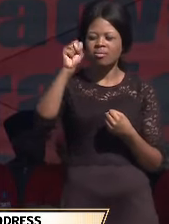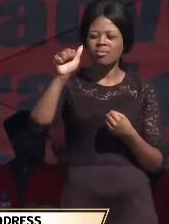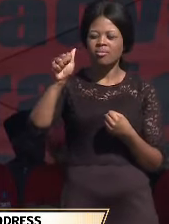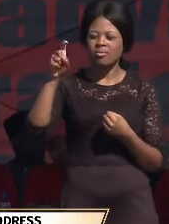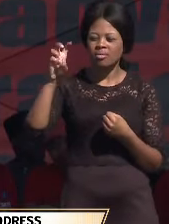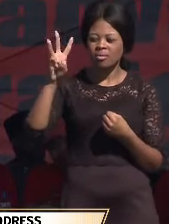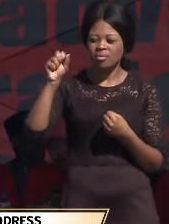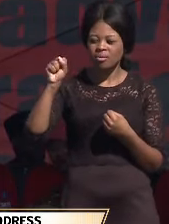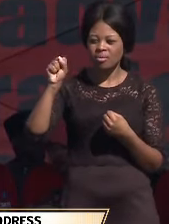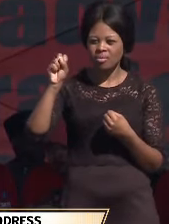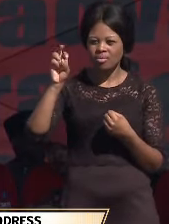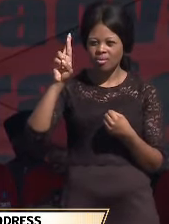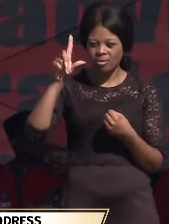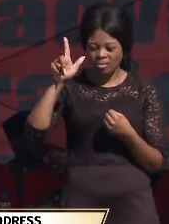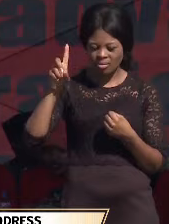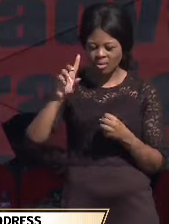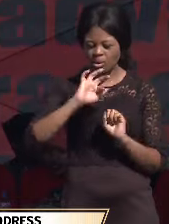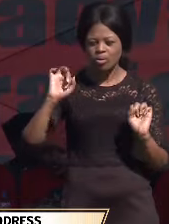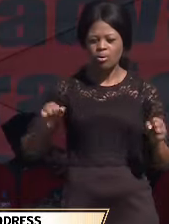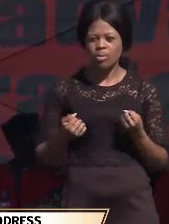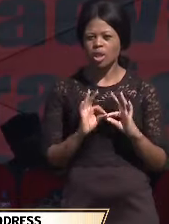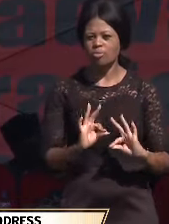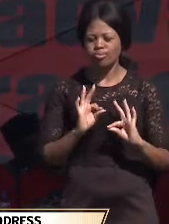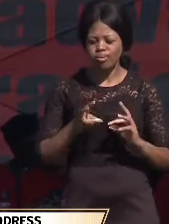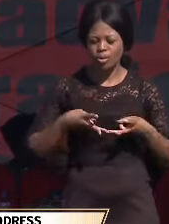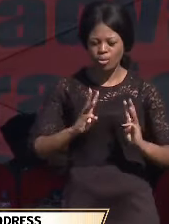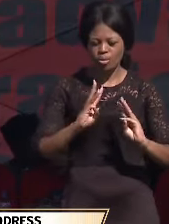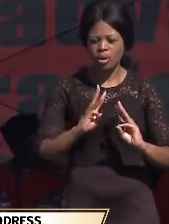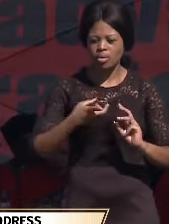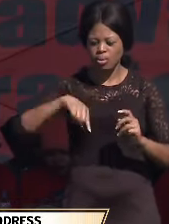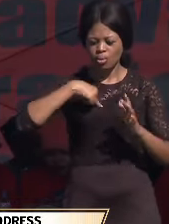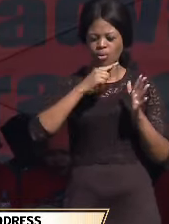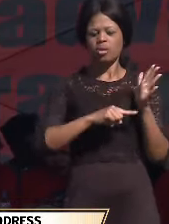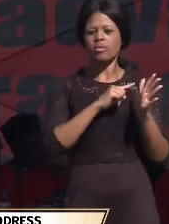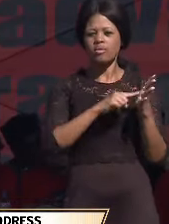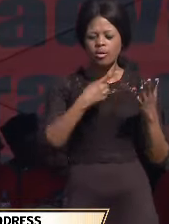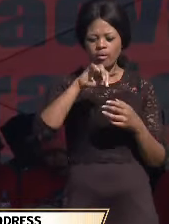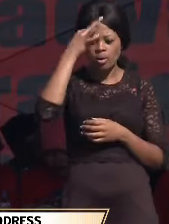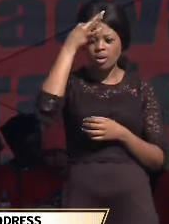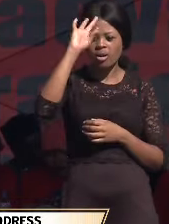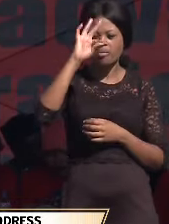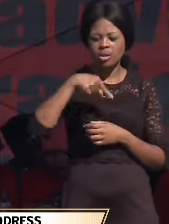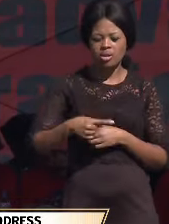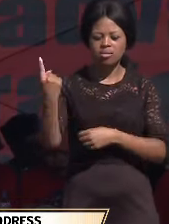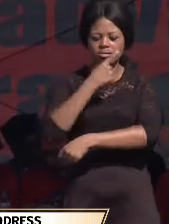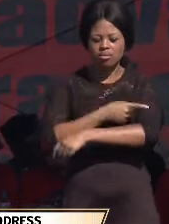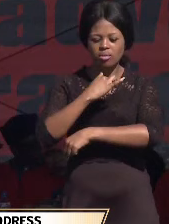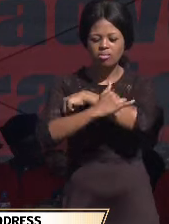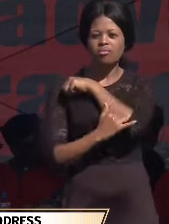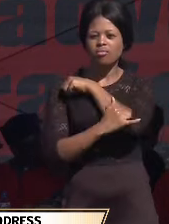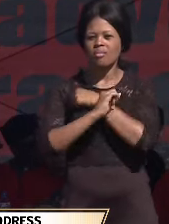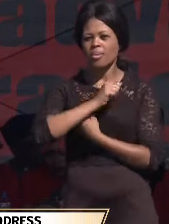and not made in a sovereign way in the manner in which we voted the government of the day in our